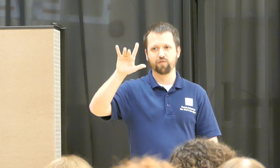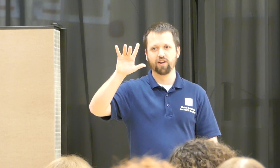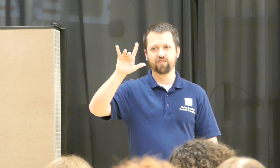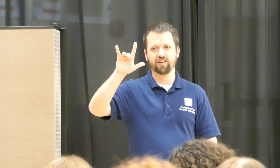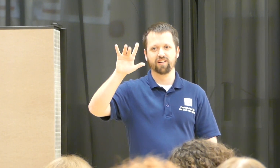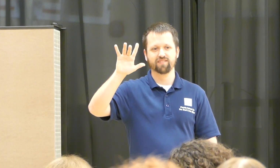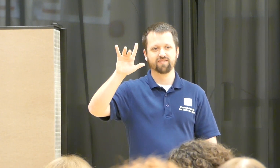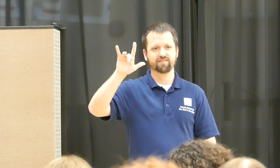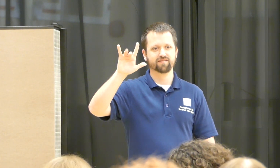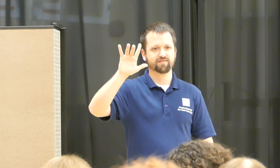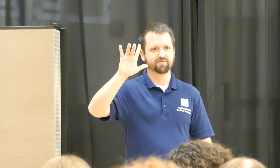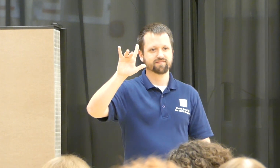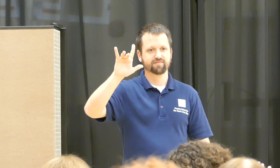fingers here.